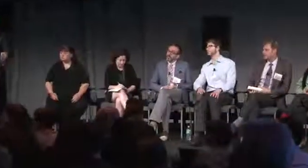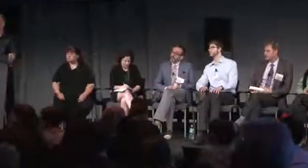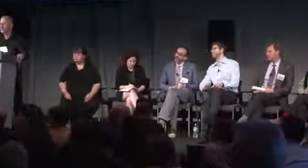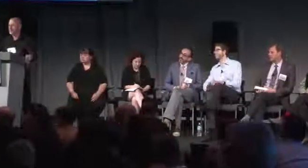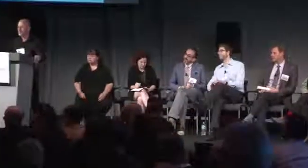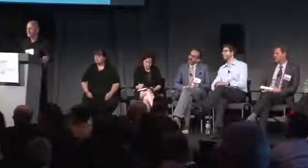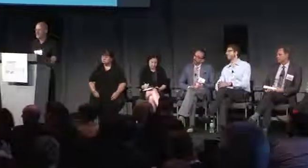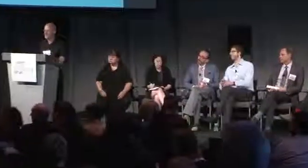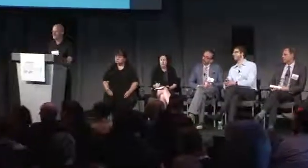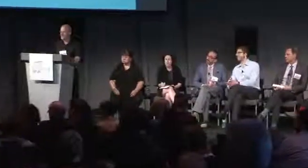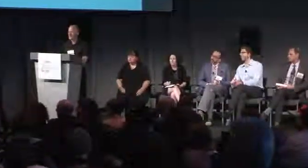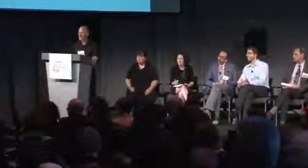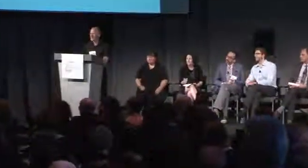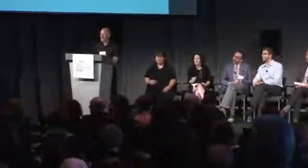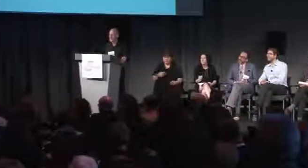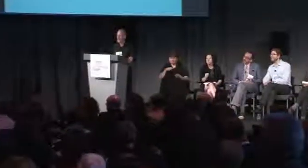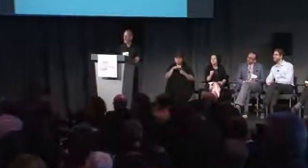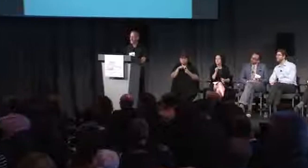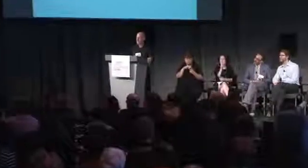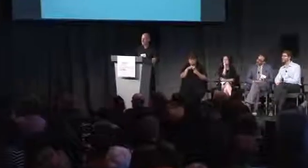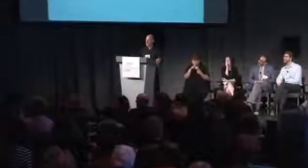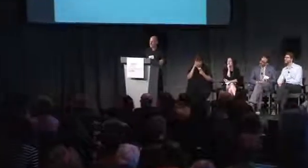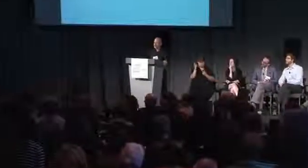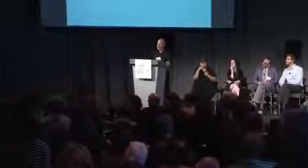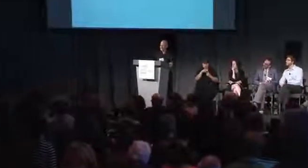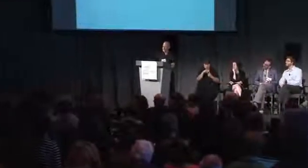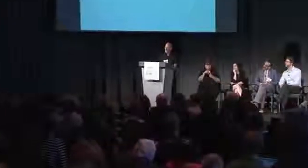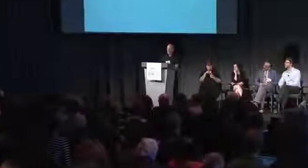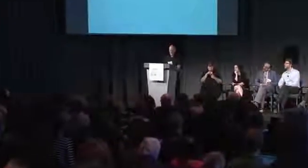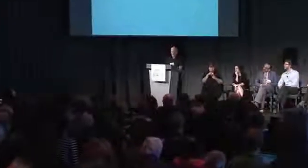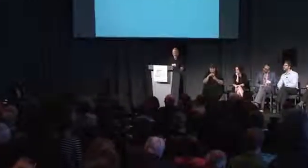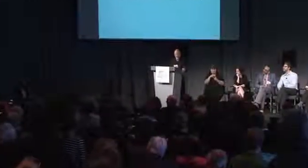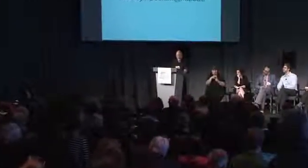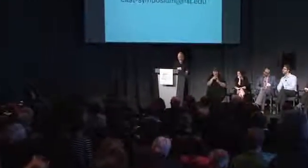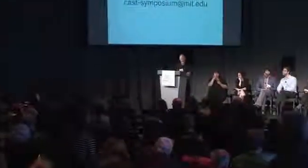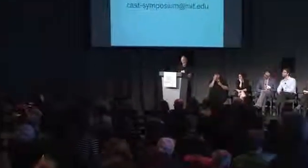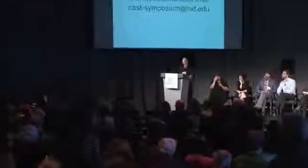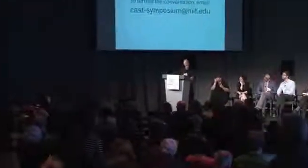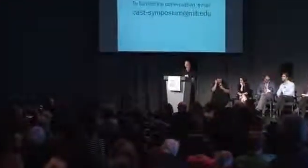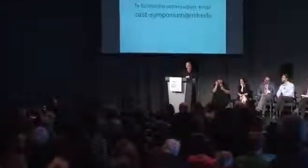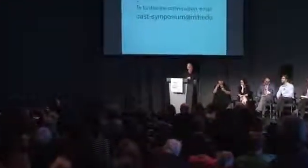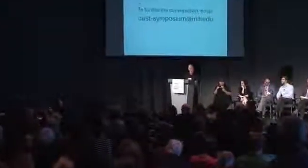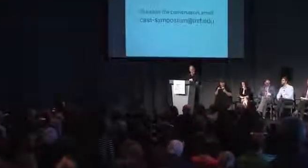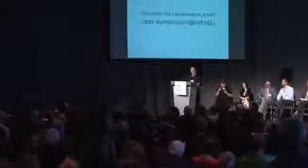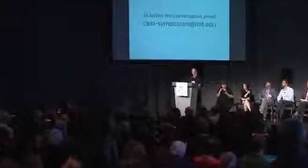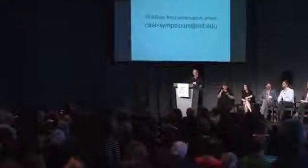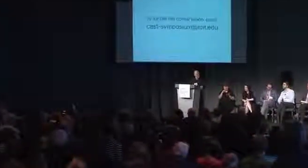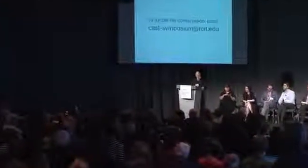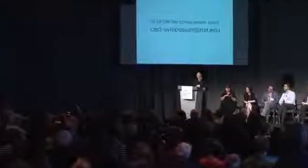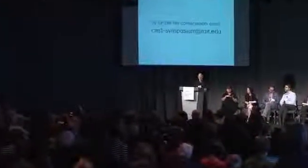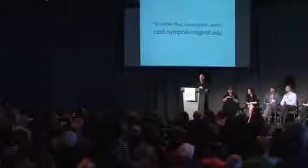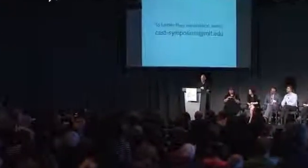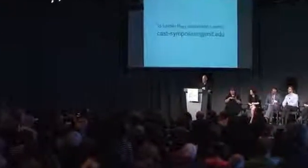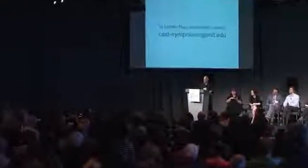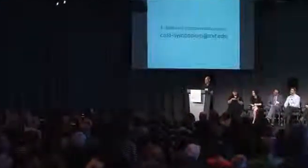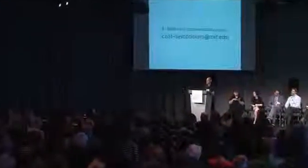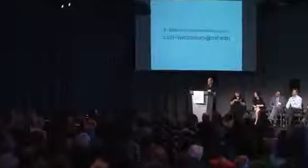I have two short questions. One is about, I would like to know if there are any studies being